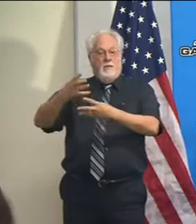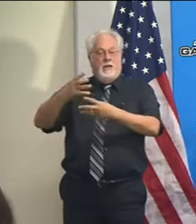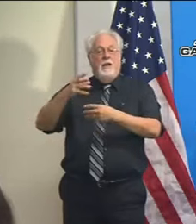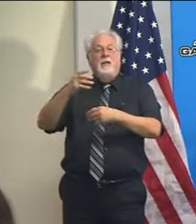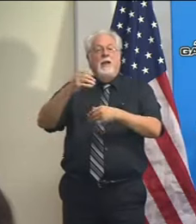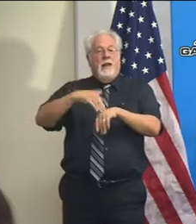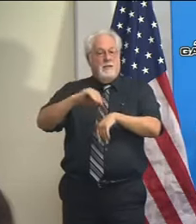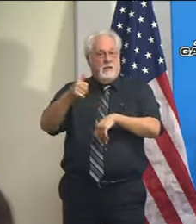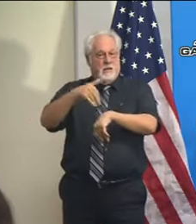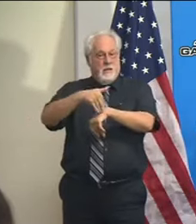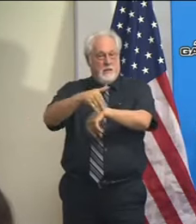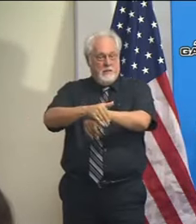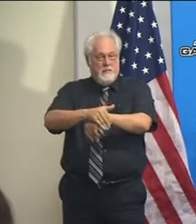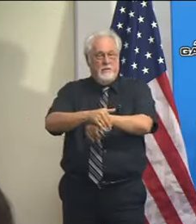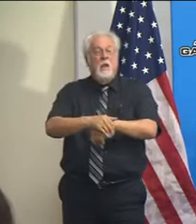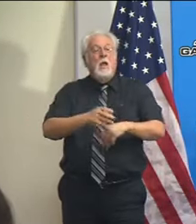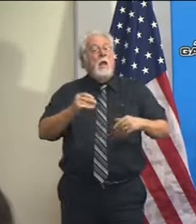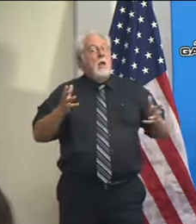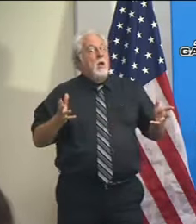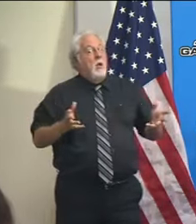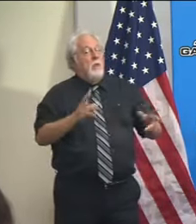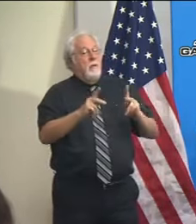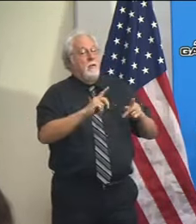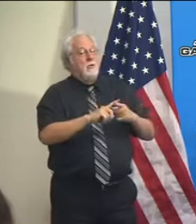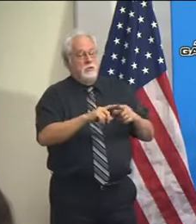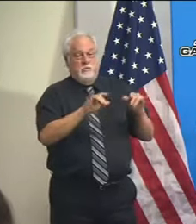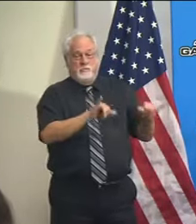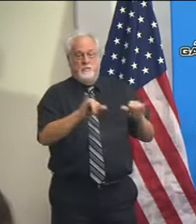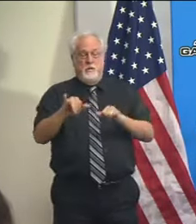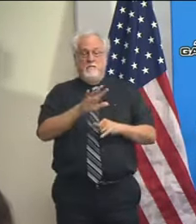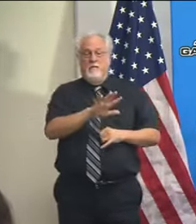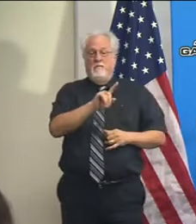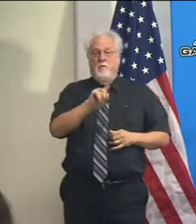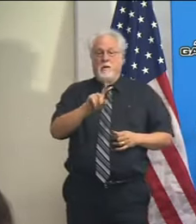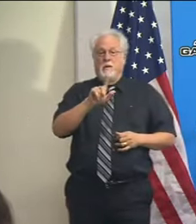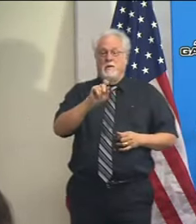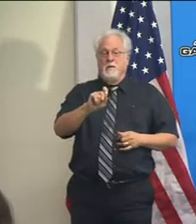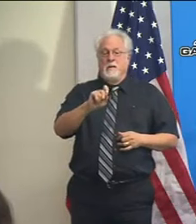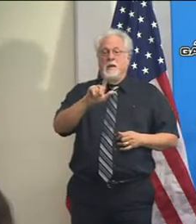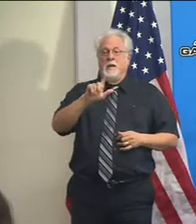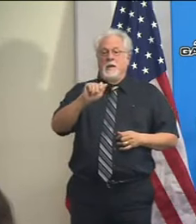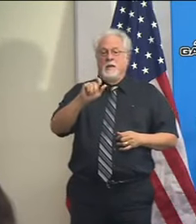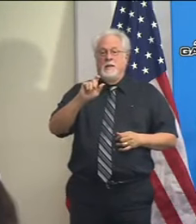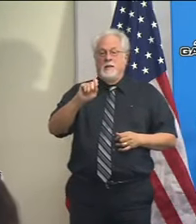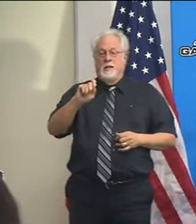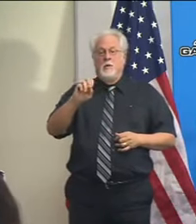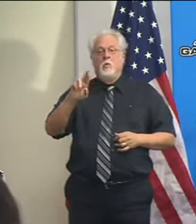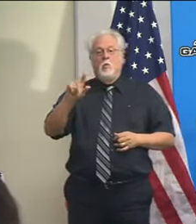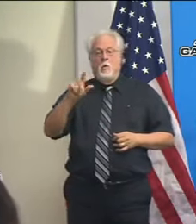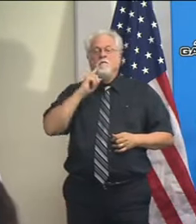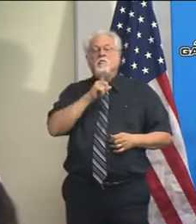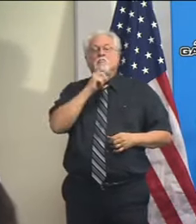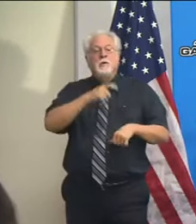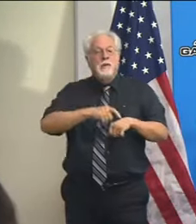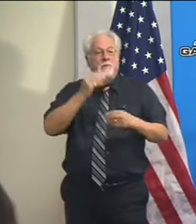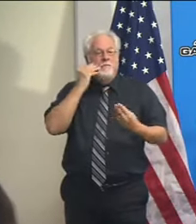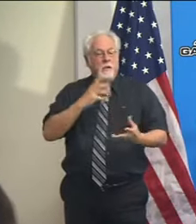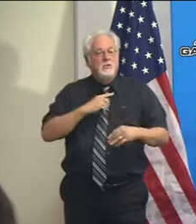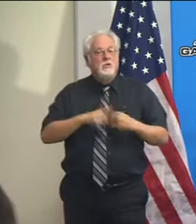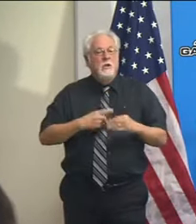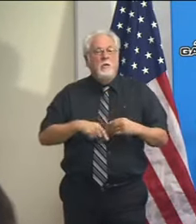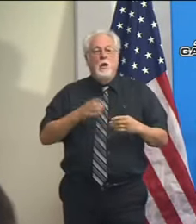also continue to encourage people to go to this same site, 511la.org, for real-time information